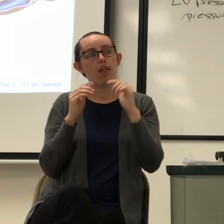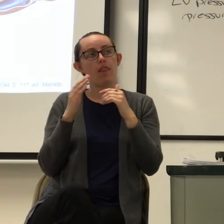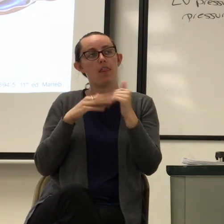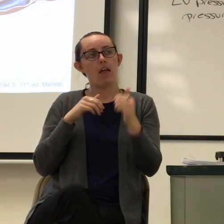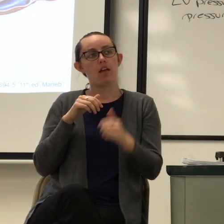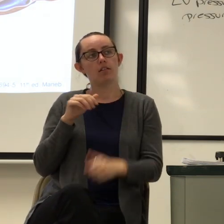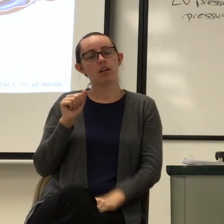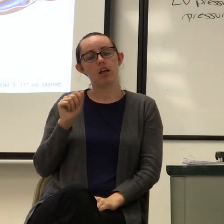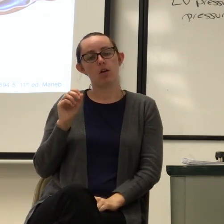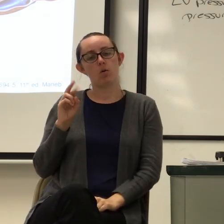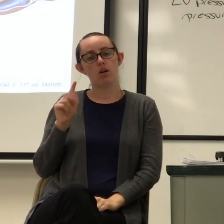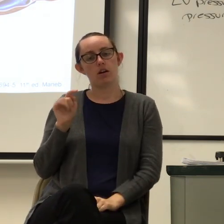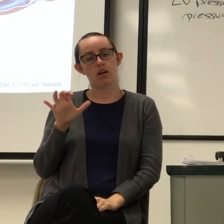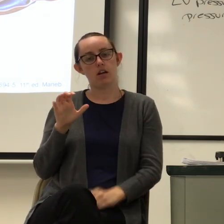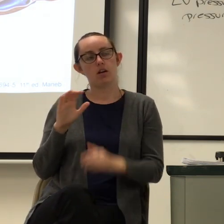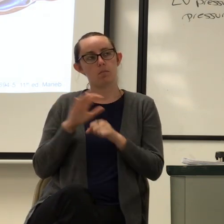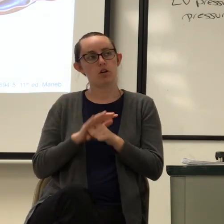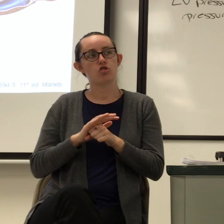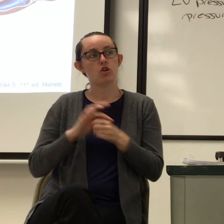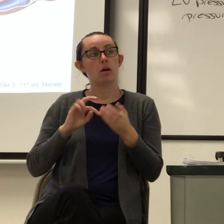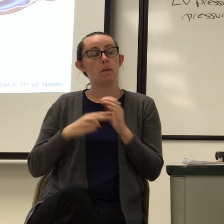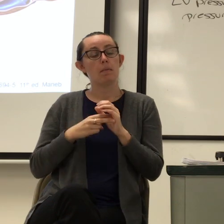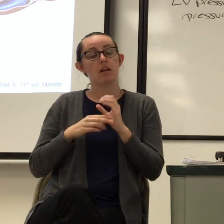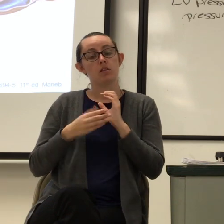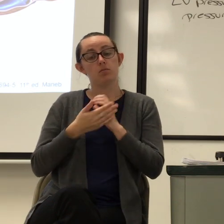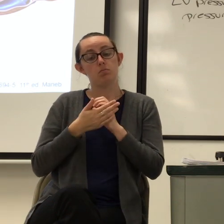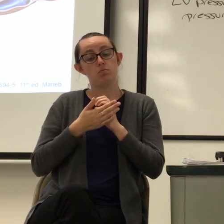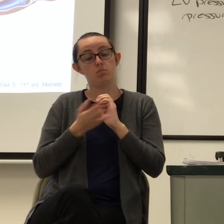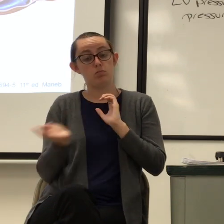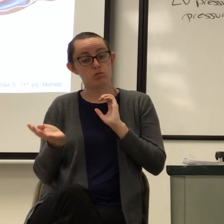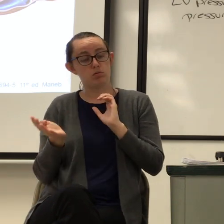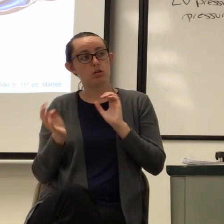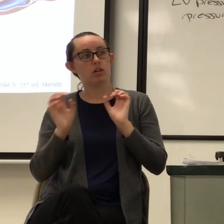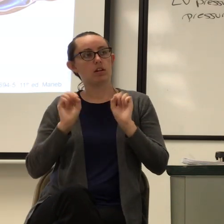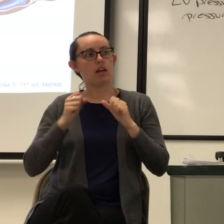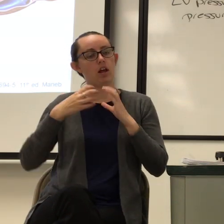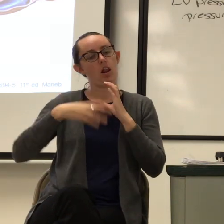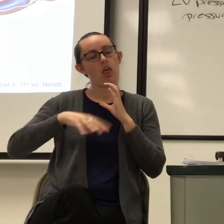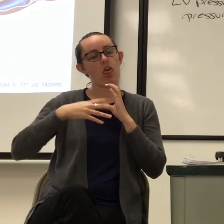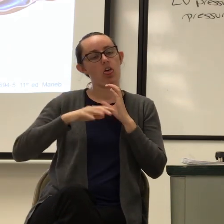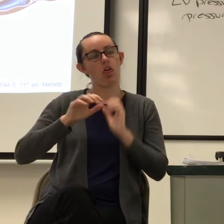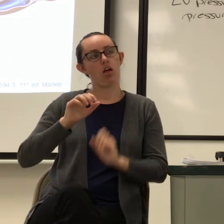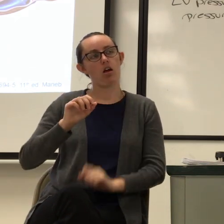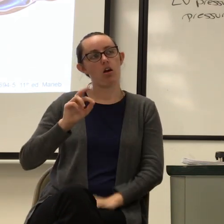and you can push blood into the artery. So at this point right here, right when you get above 80,